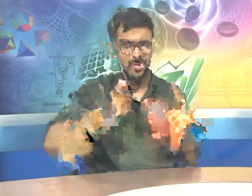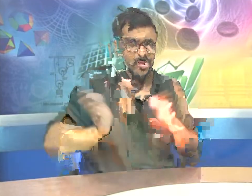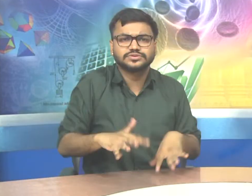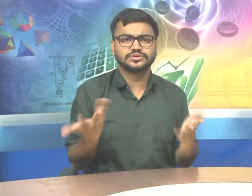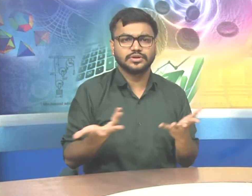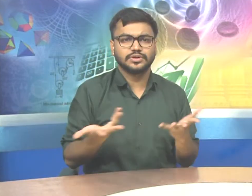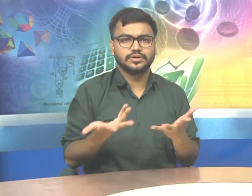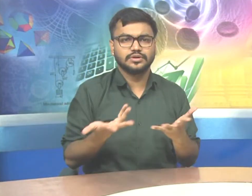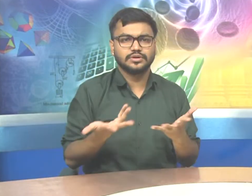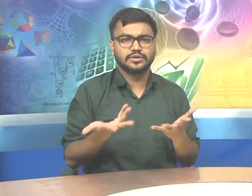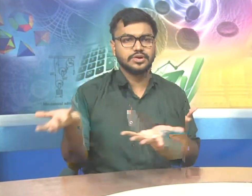And as we know